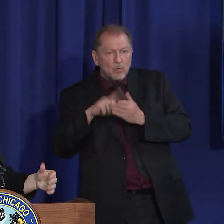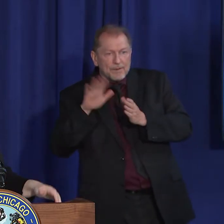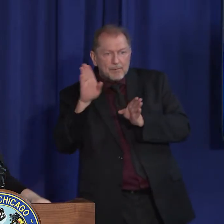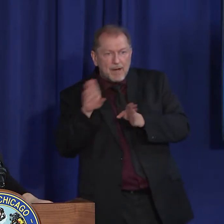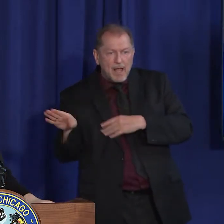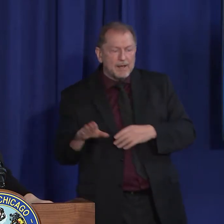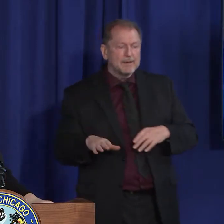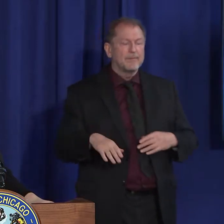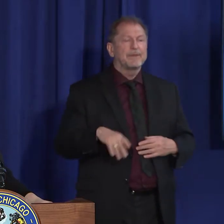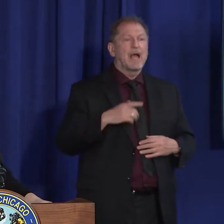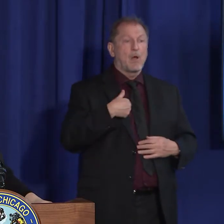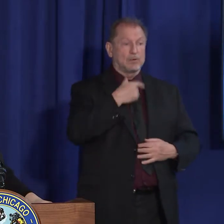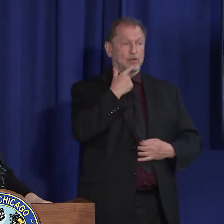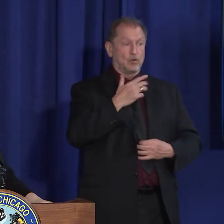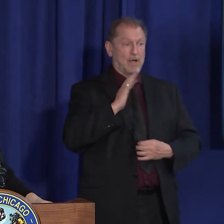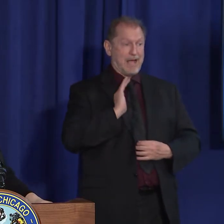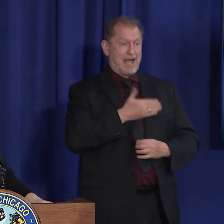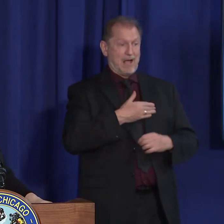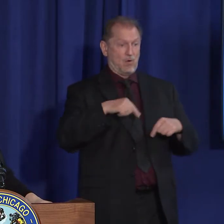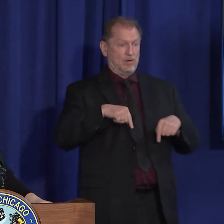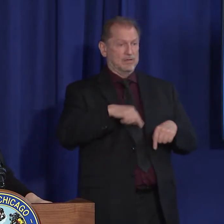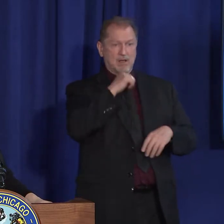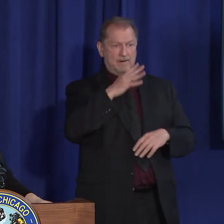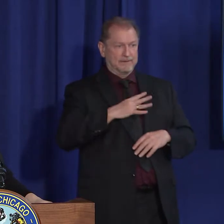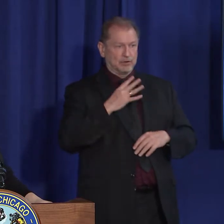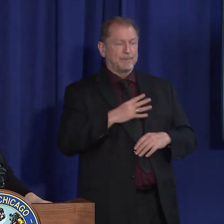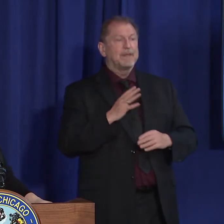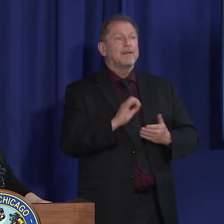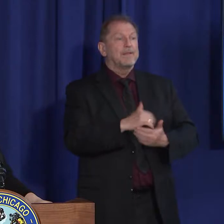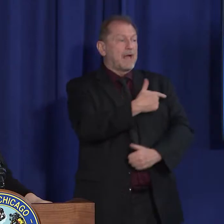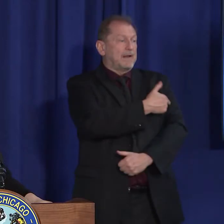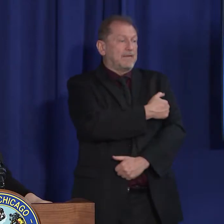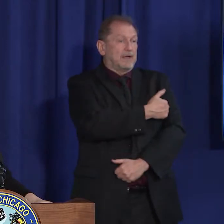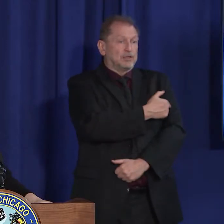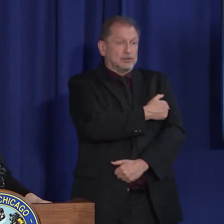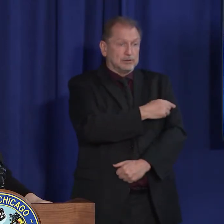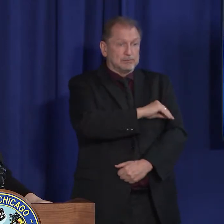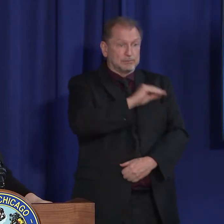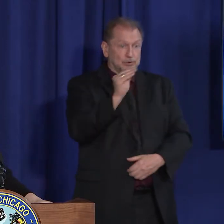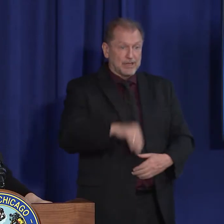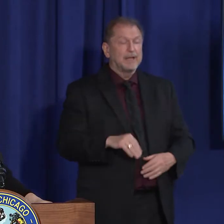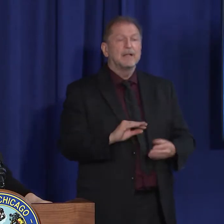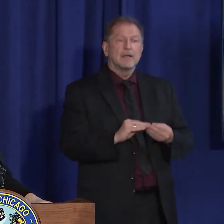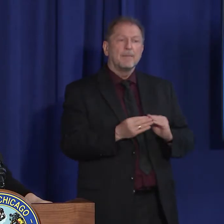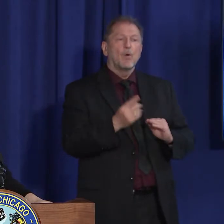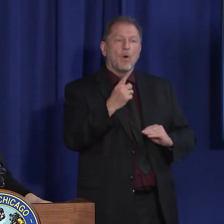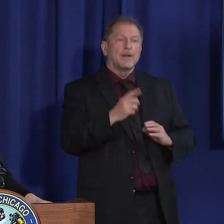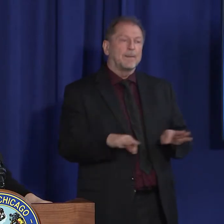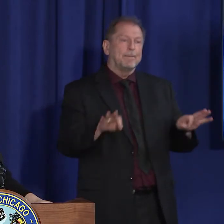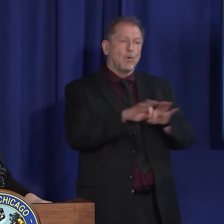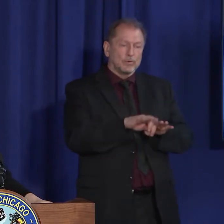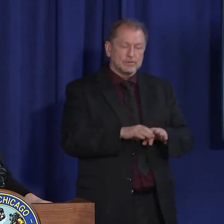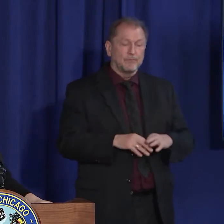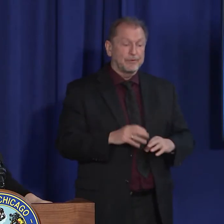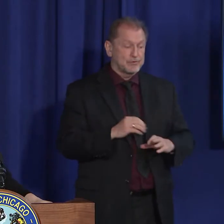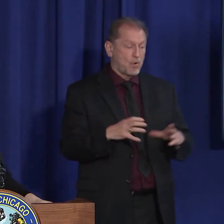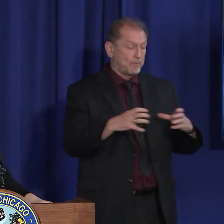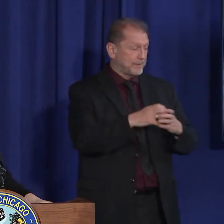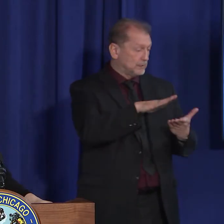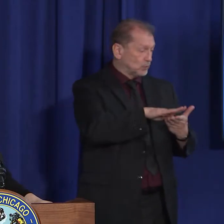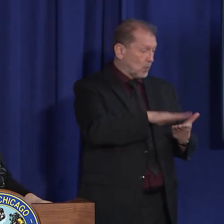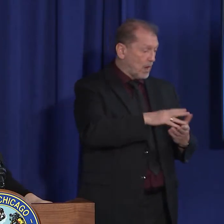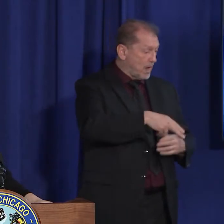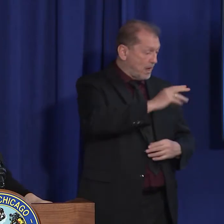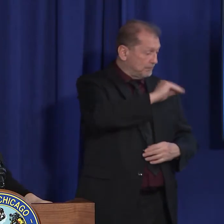in an unofficial way at this point that vaccination rates are the things that I have the most concern for, where you have settings or schools